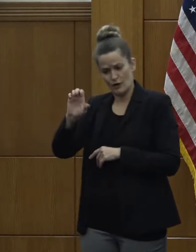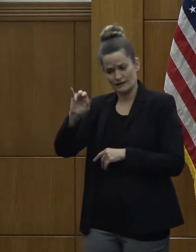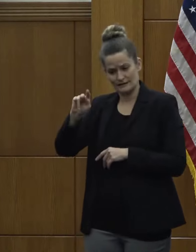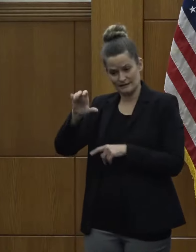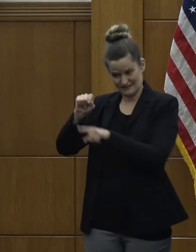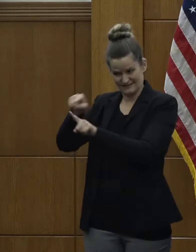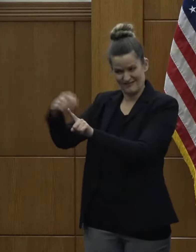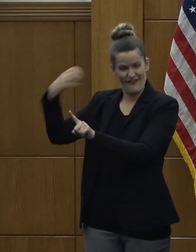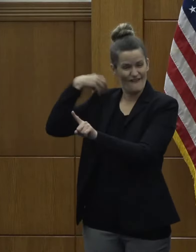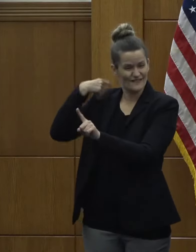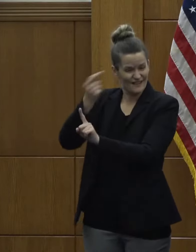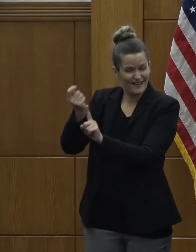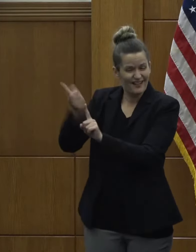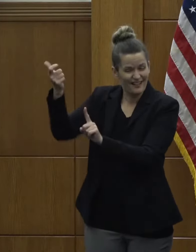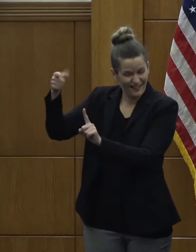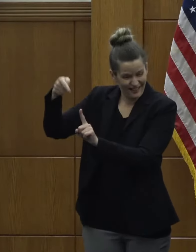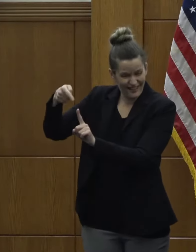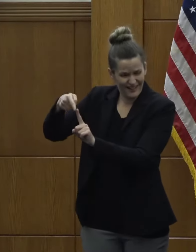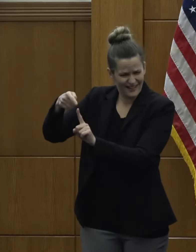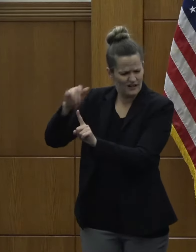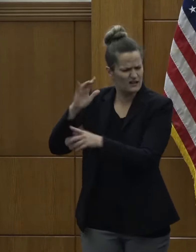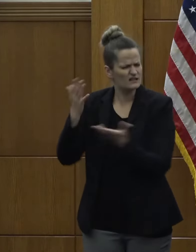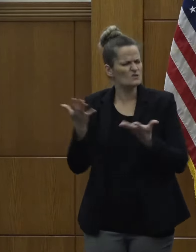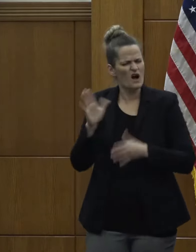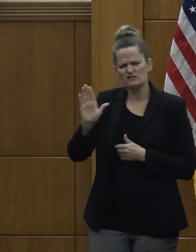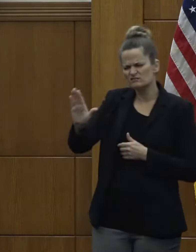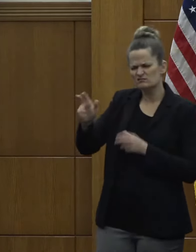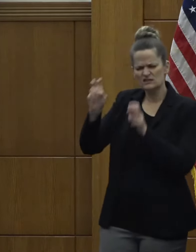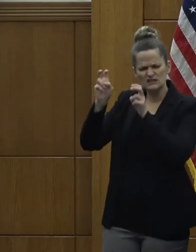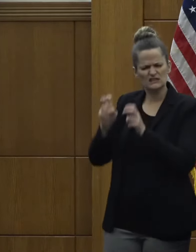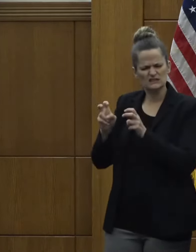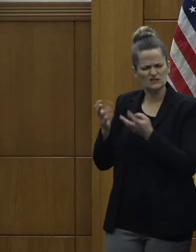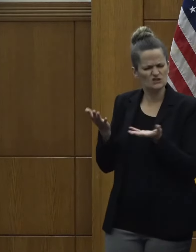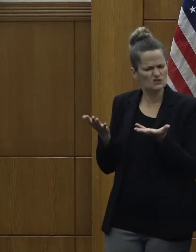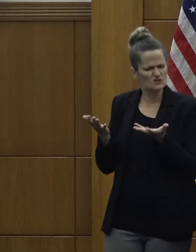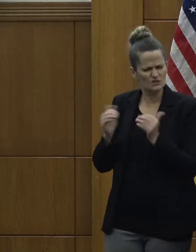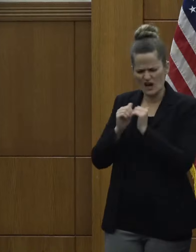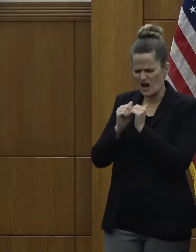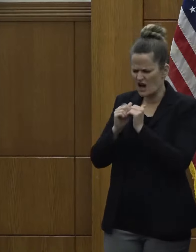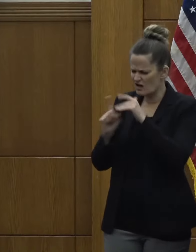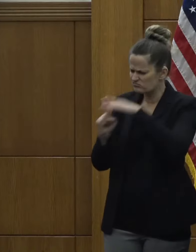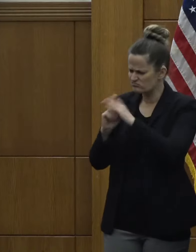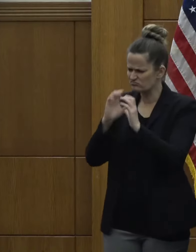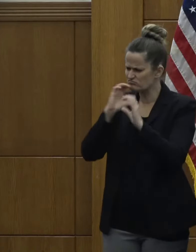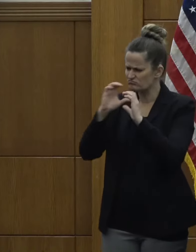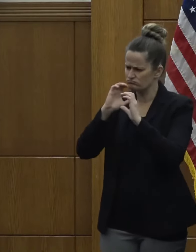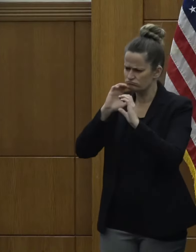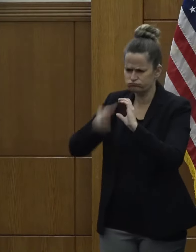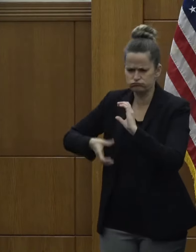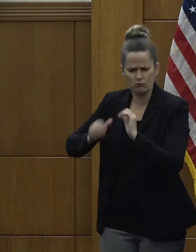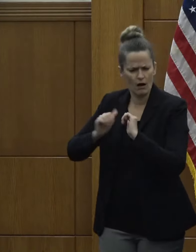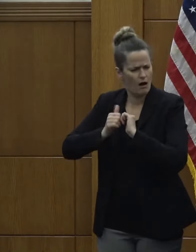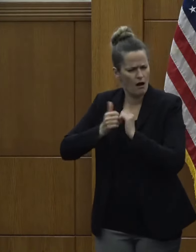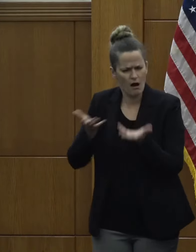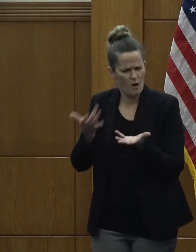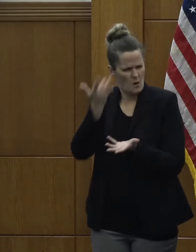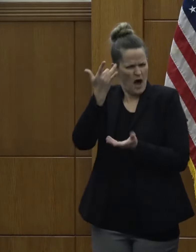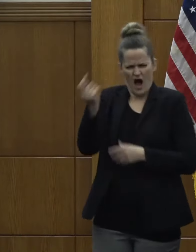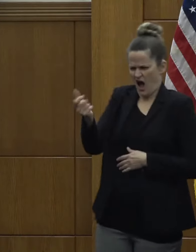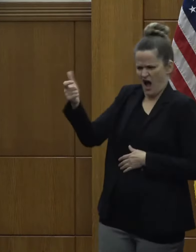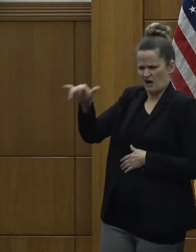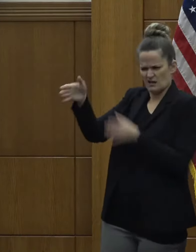with that person that was discovered besides just a miscommunication or some sort of miscue? What was the reason for removing that person in the middle of the